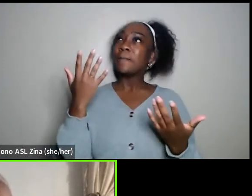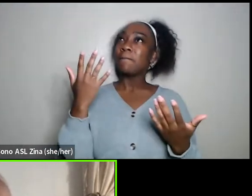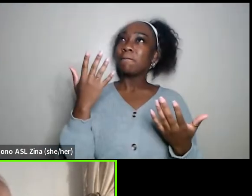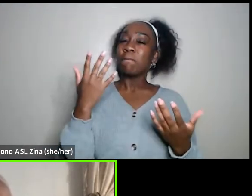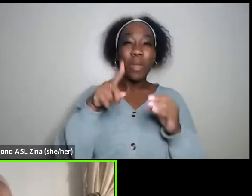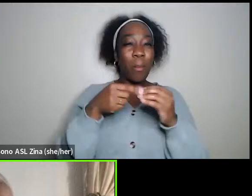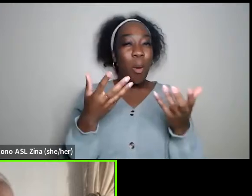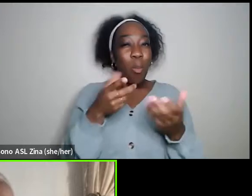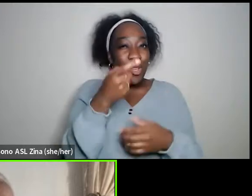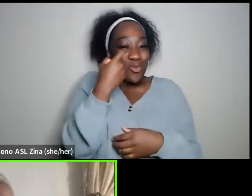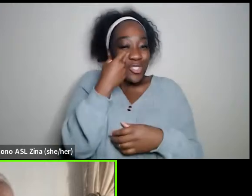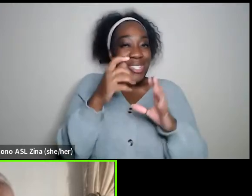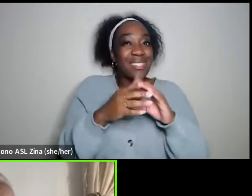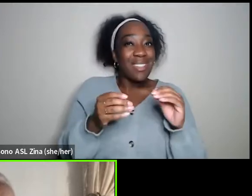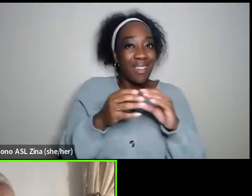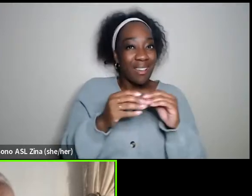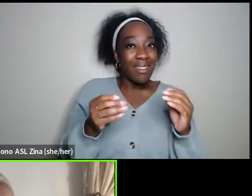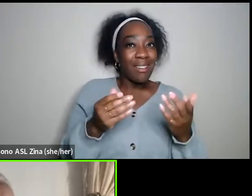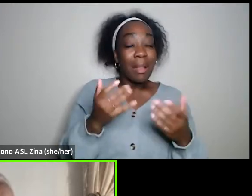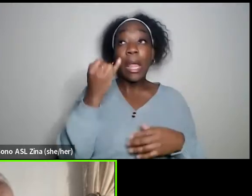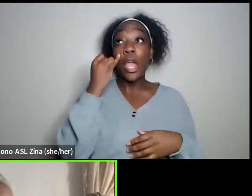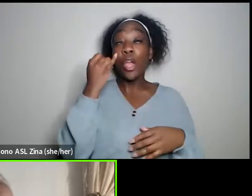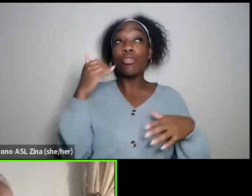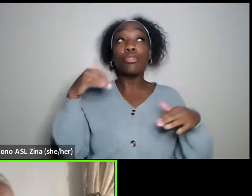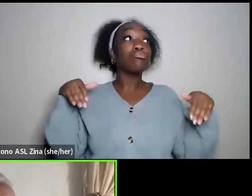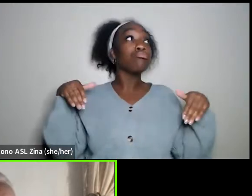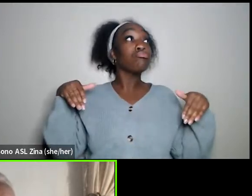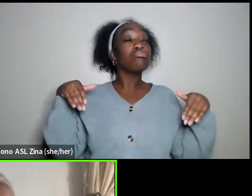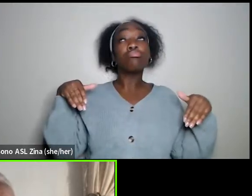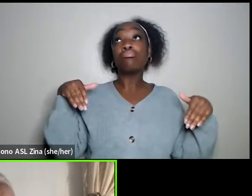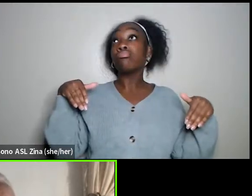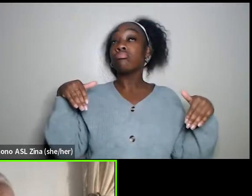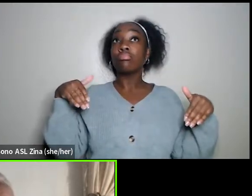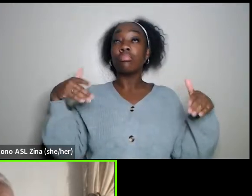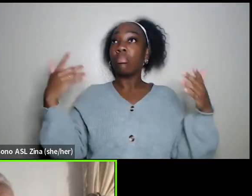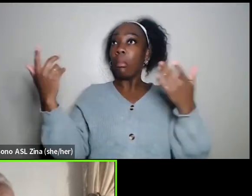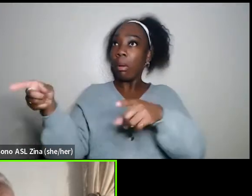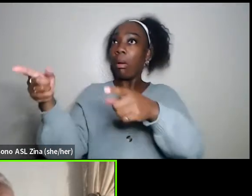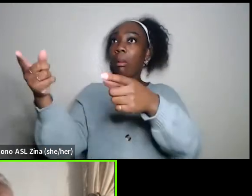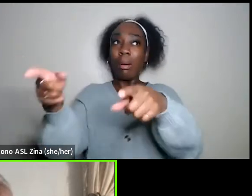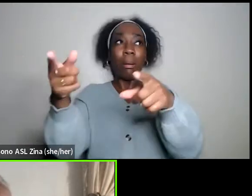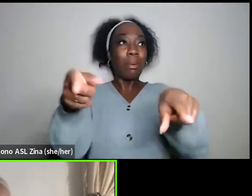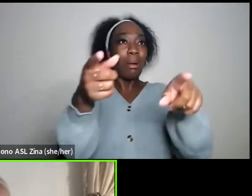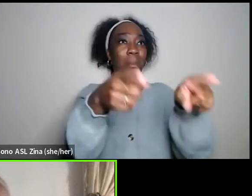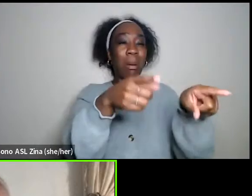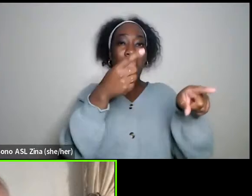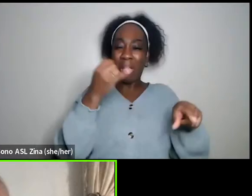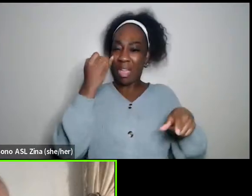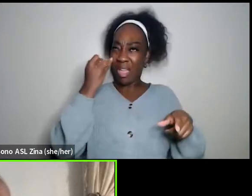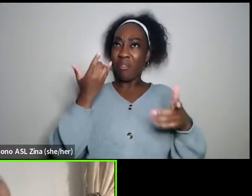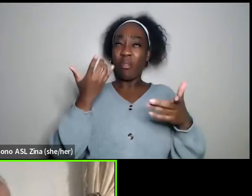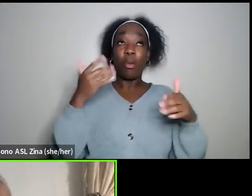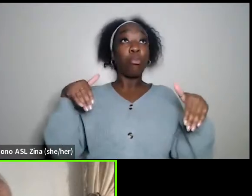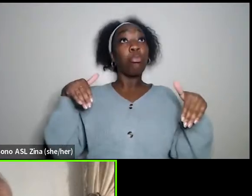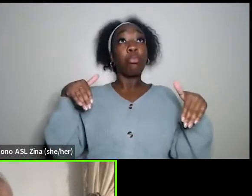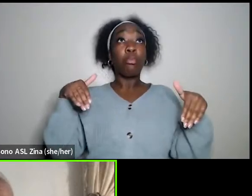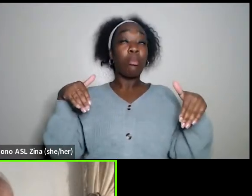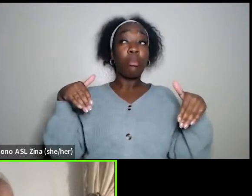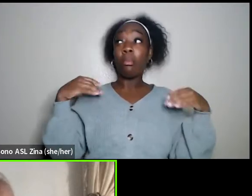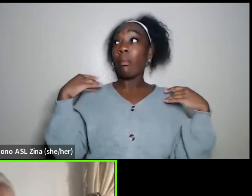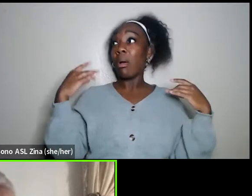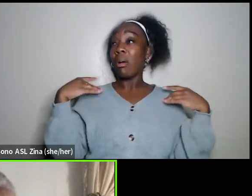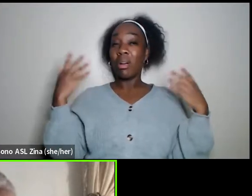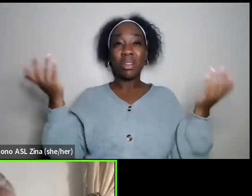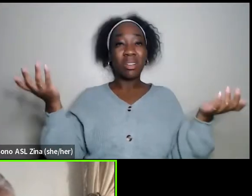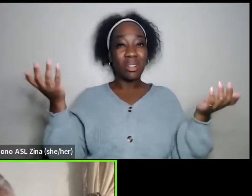just said, when we sit idly by while things are going on and do nothing. This has gone on in all of you who